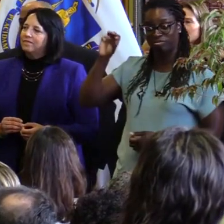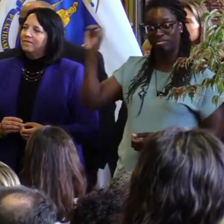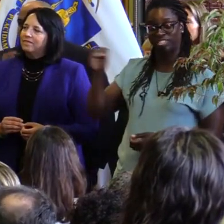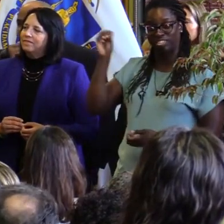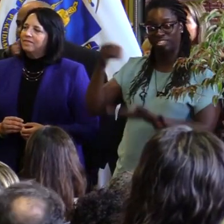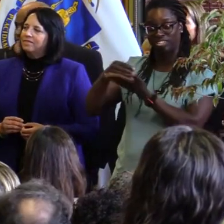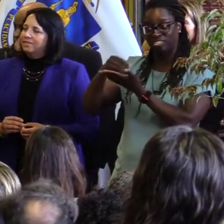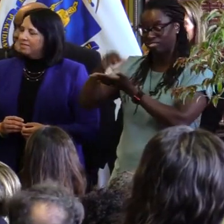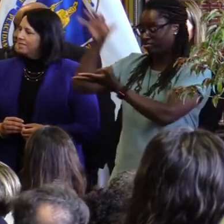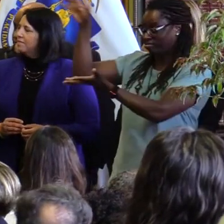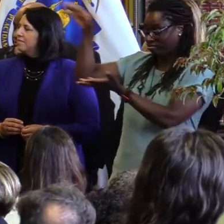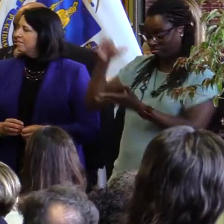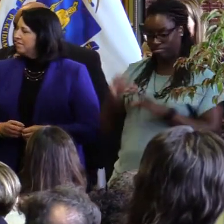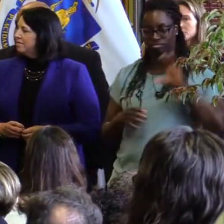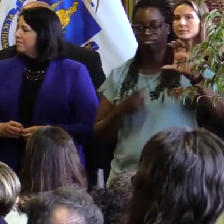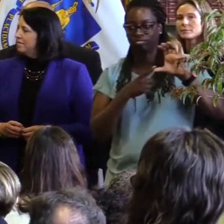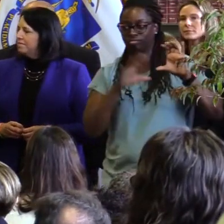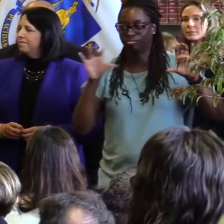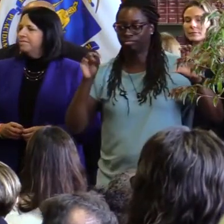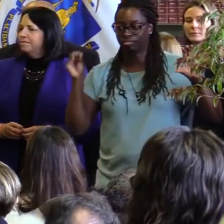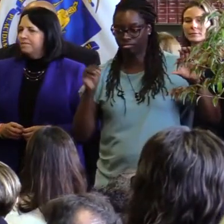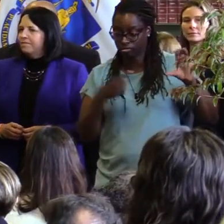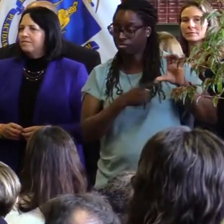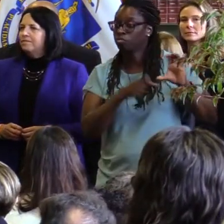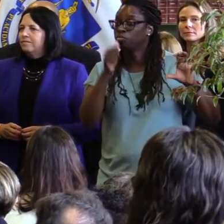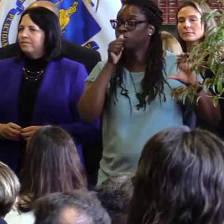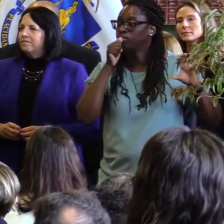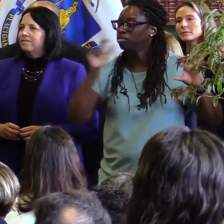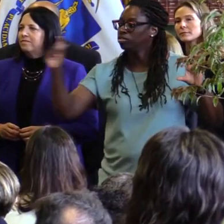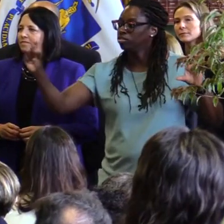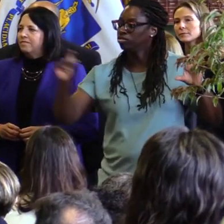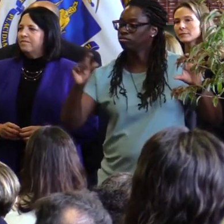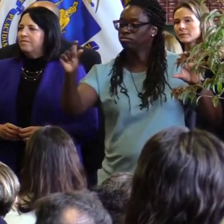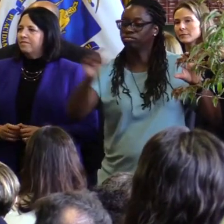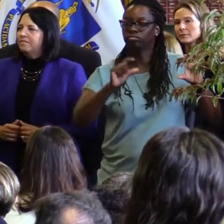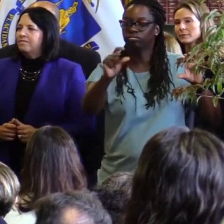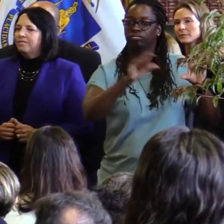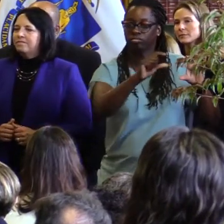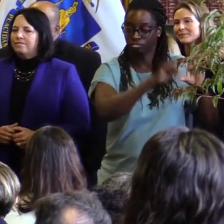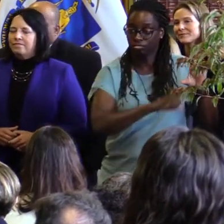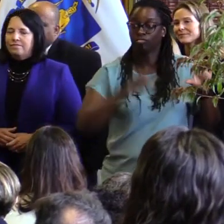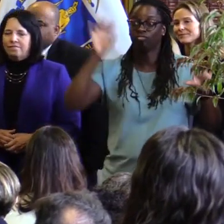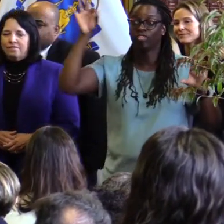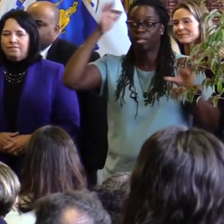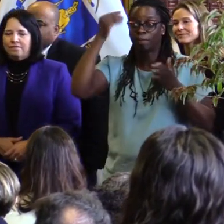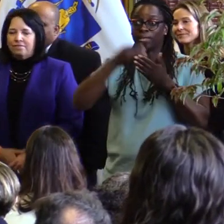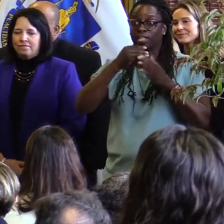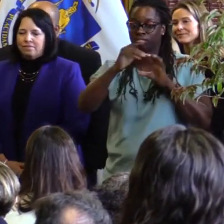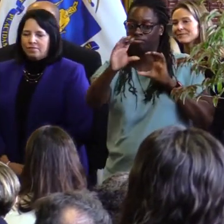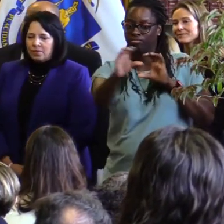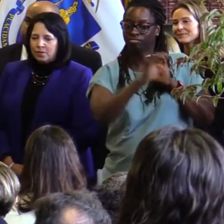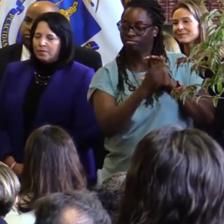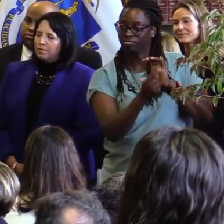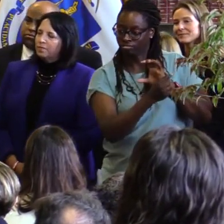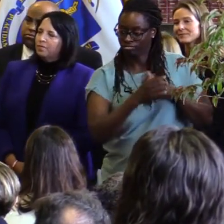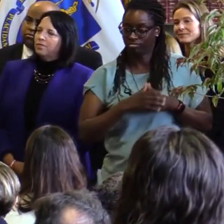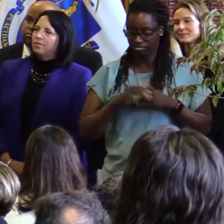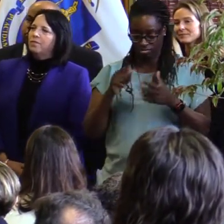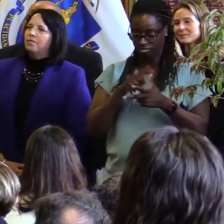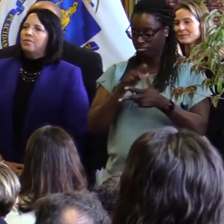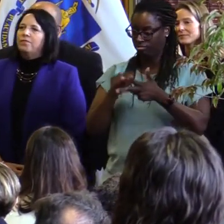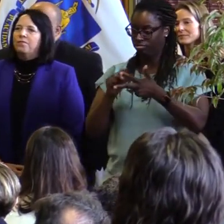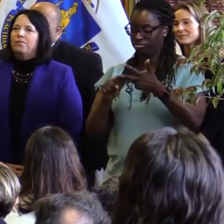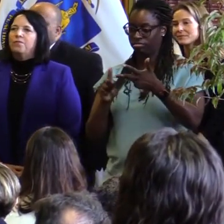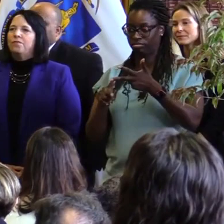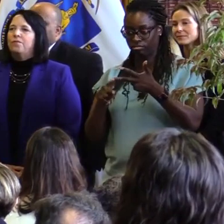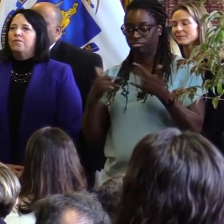then both private investment and the unprecedented federal funding streams that I just mentioned. This funding is going to support